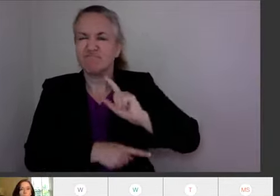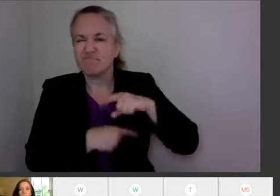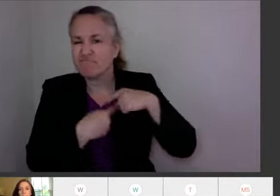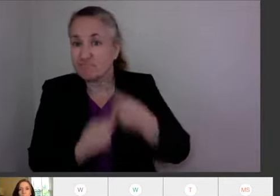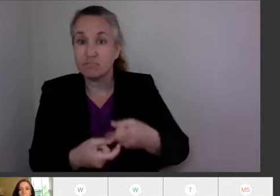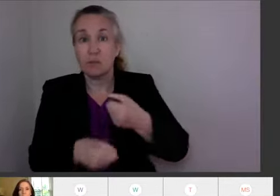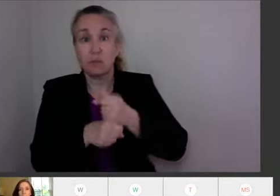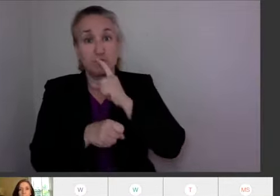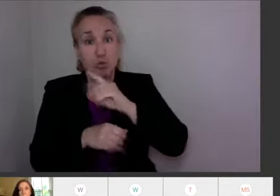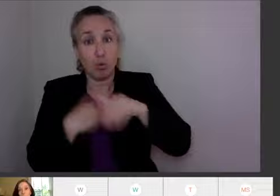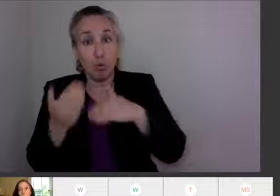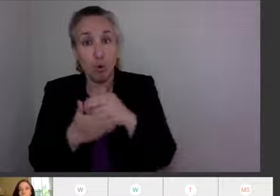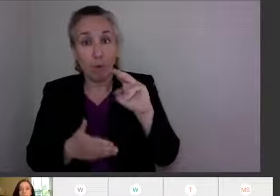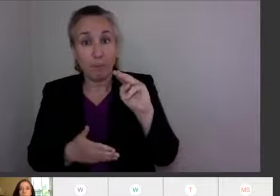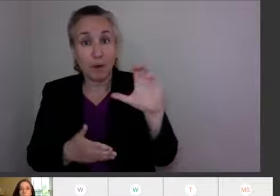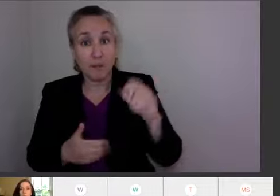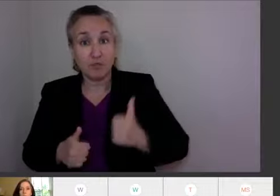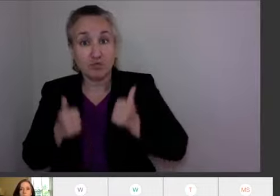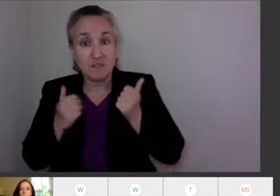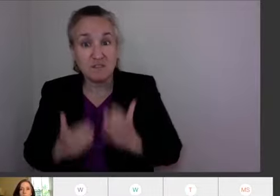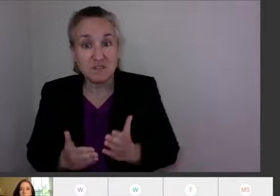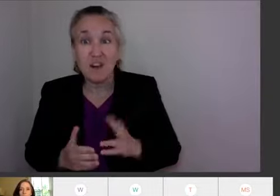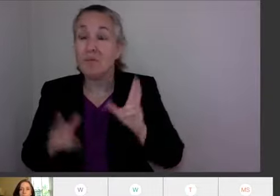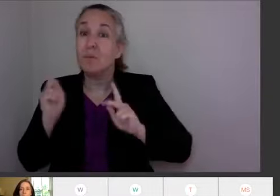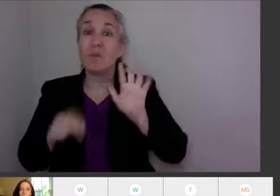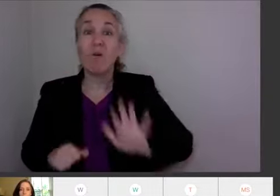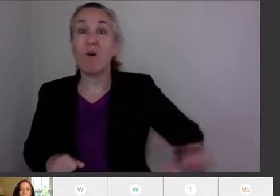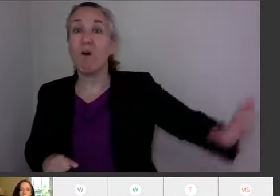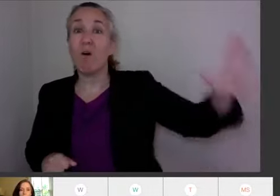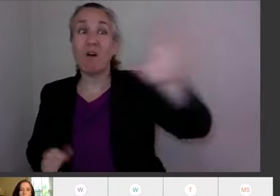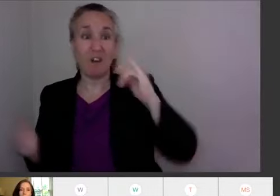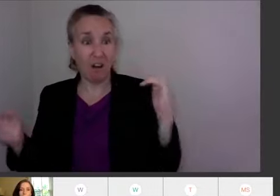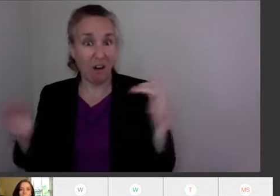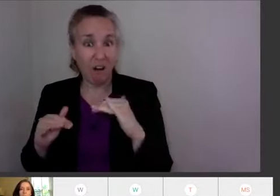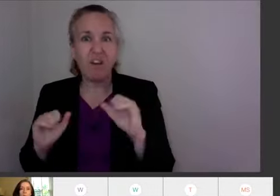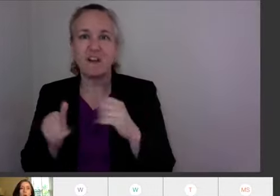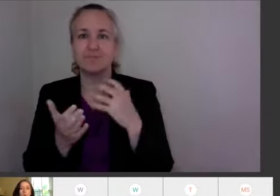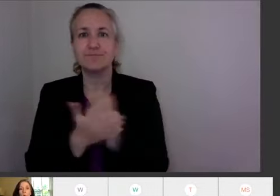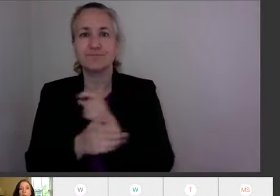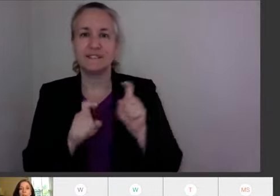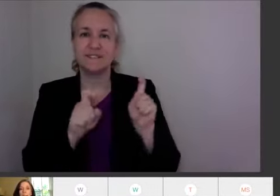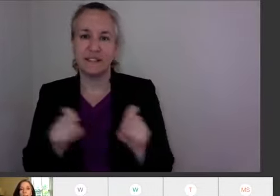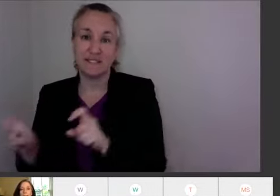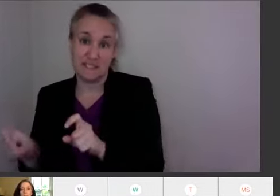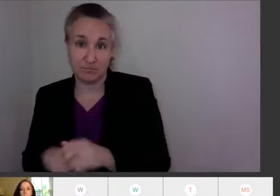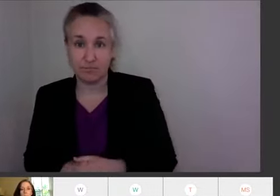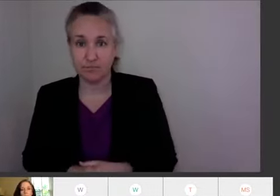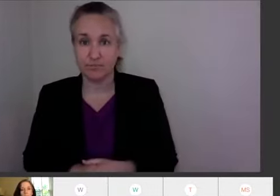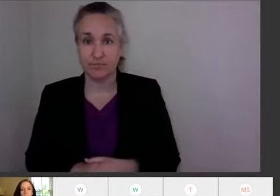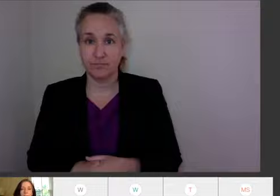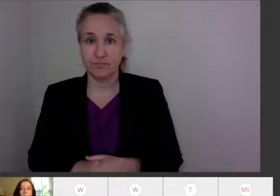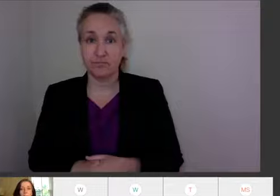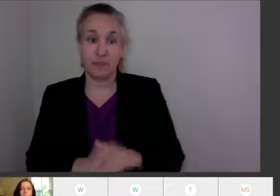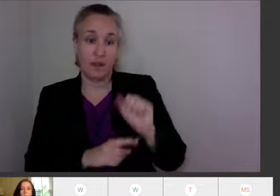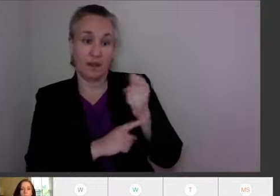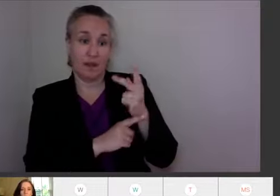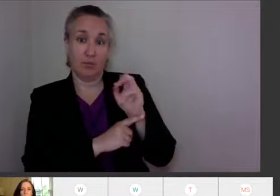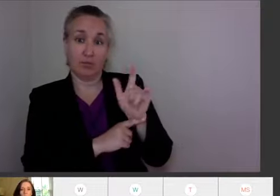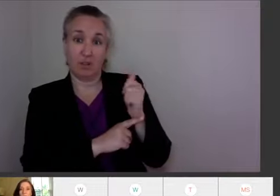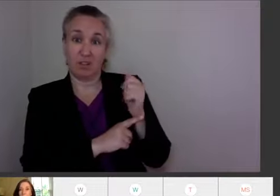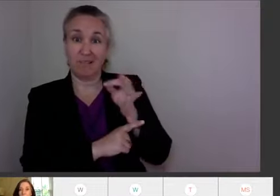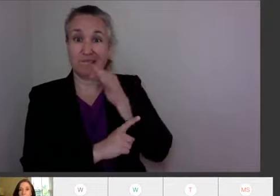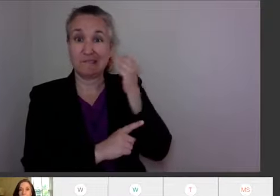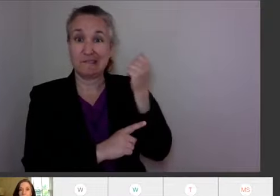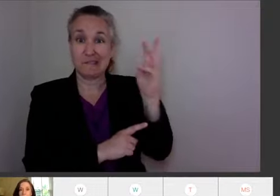all Montgomery County residents and residents from across our region can be tested. For the dates of April 16th